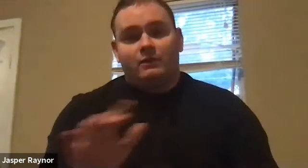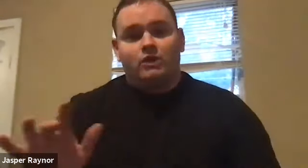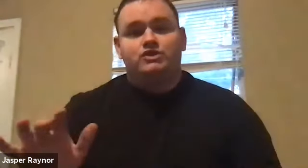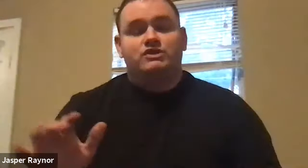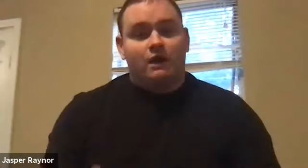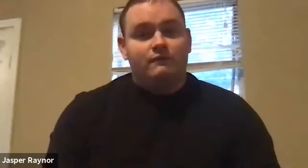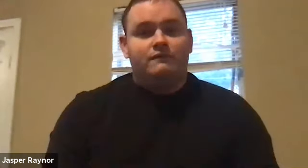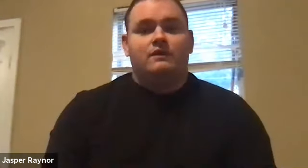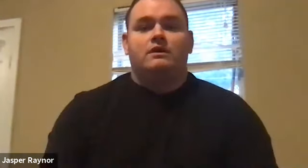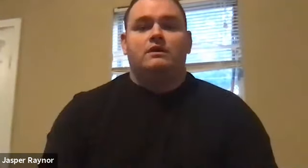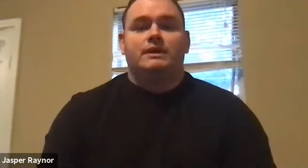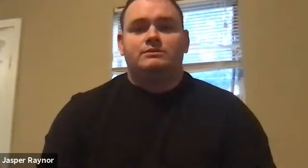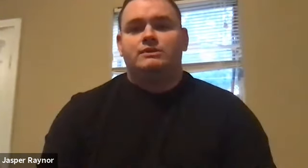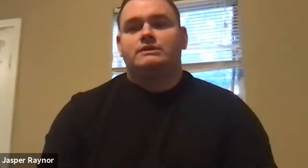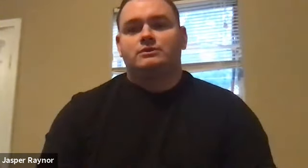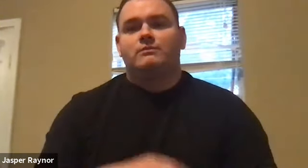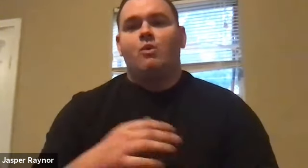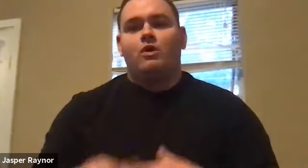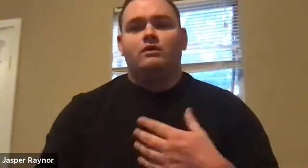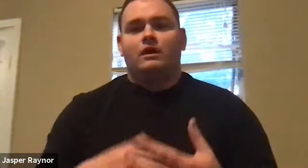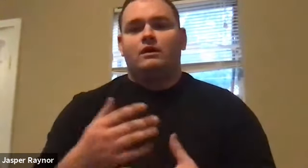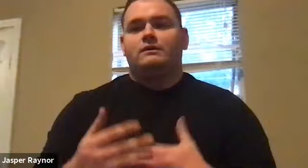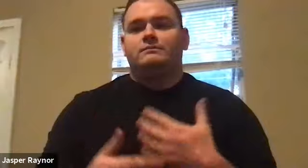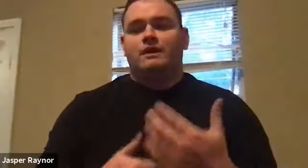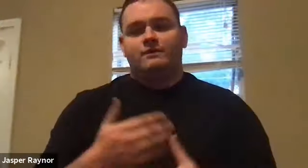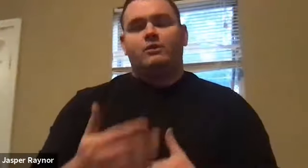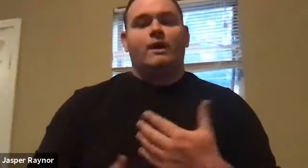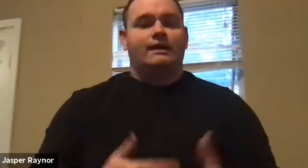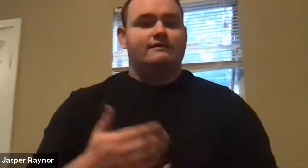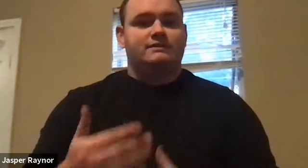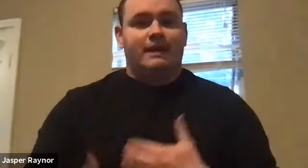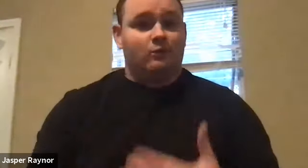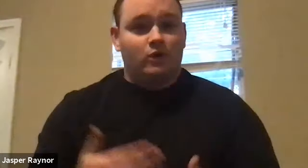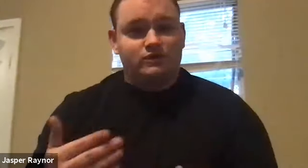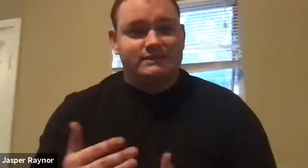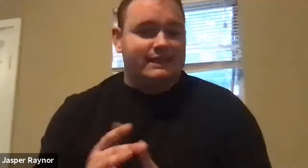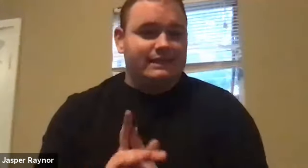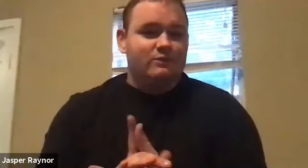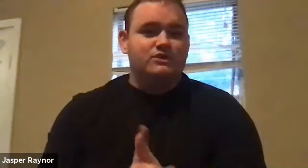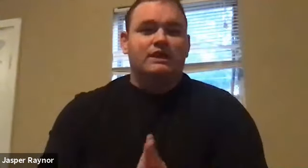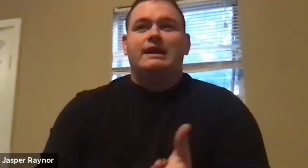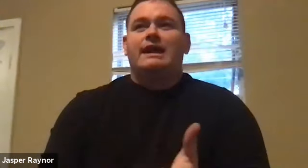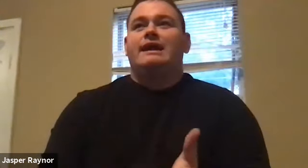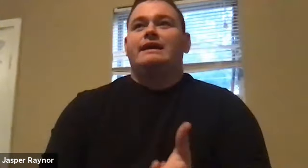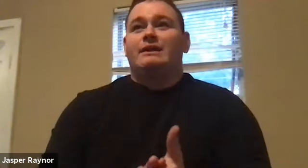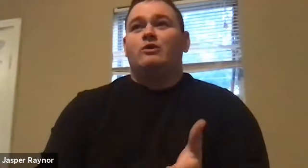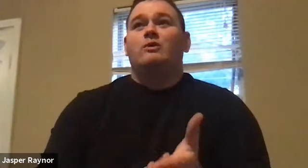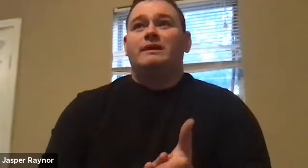words yourself. It helps you get into a more comfortable way of spelling words in sign language. And it will be